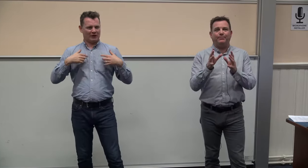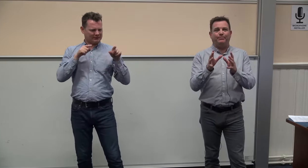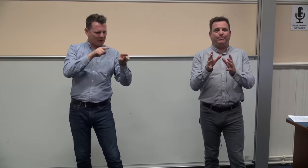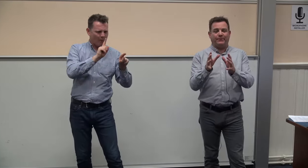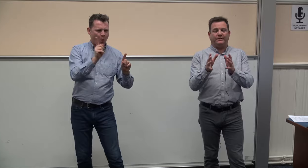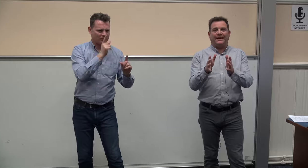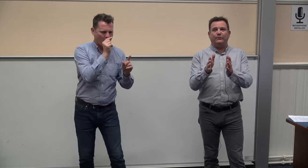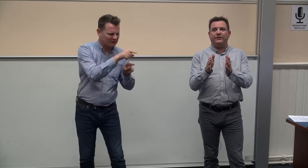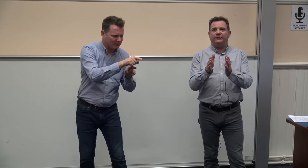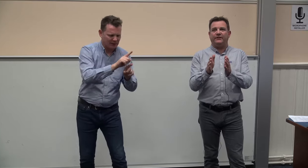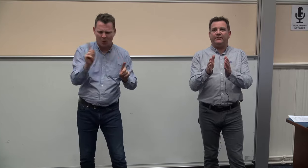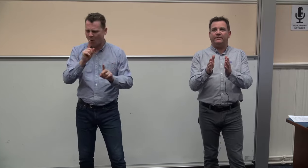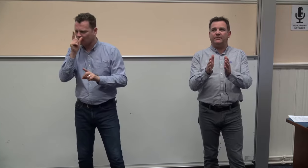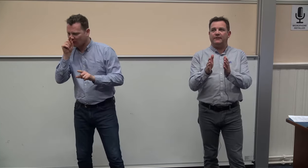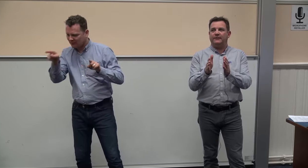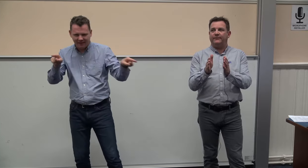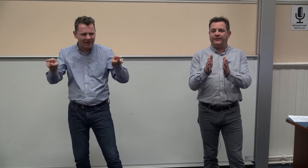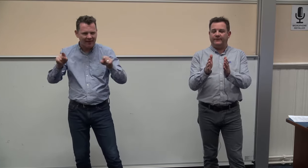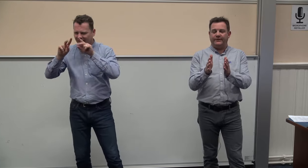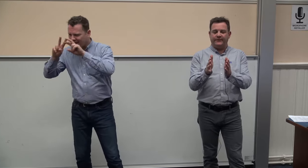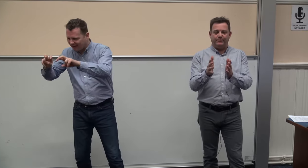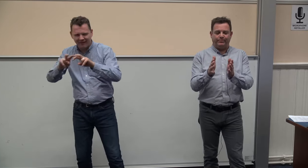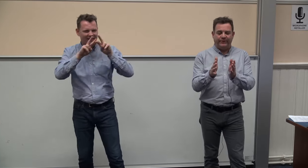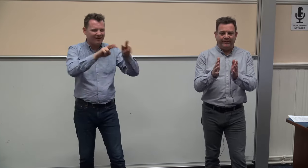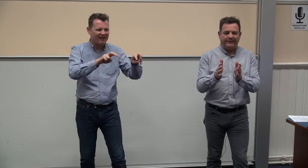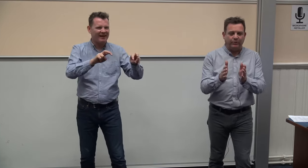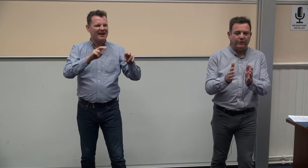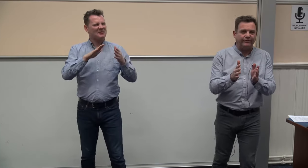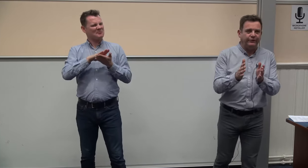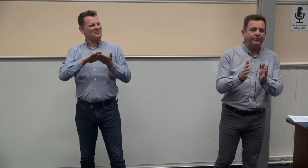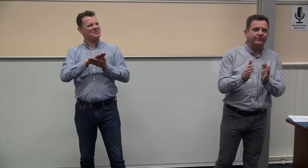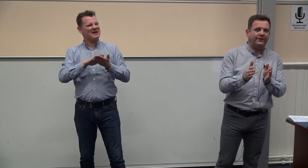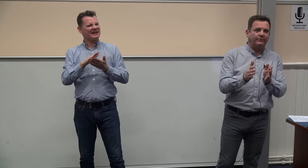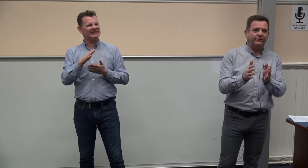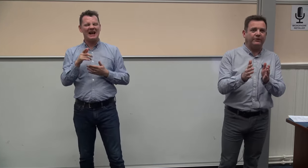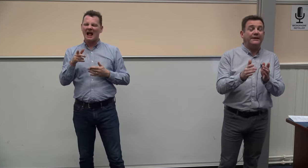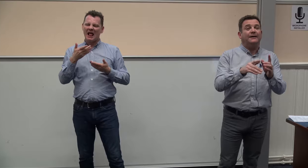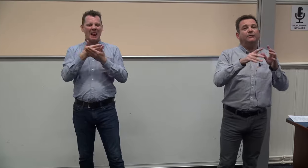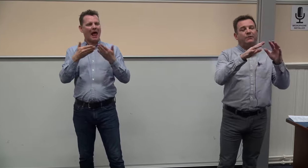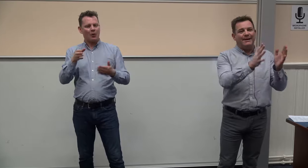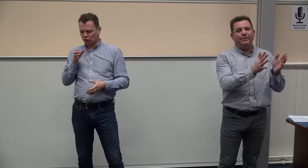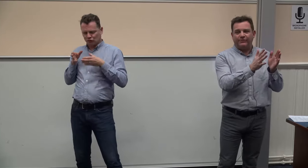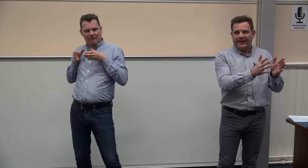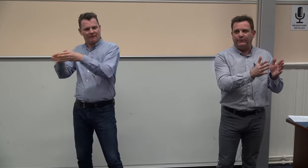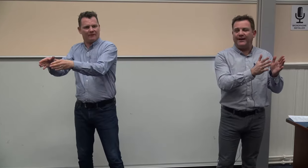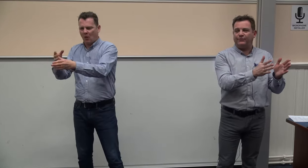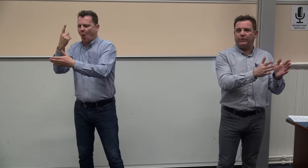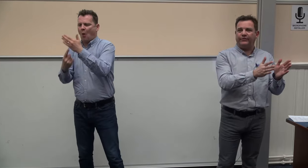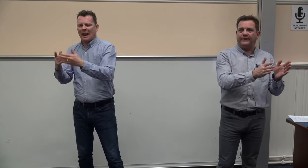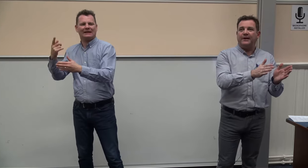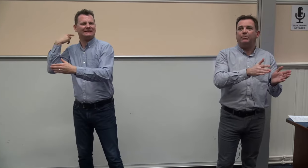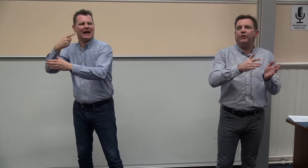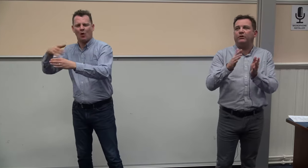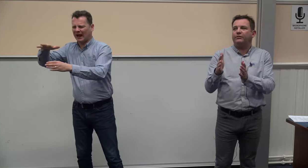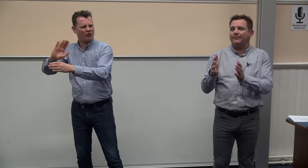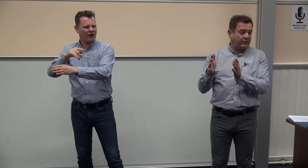just put language in the building block of the use of sound. So remember sound, that's one